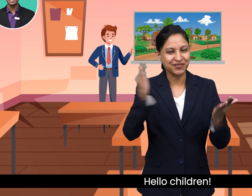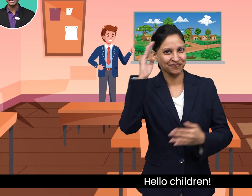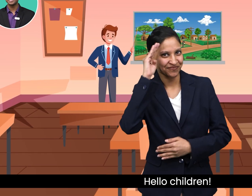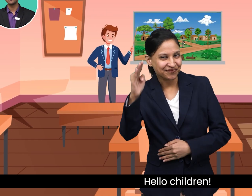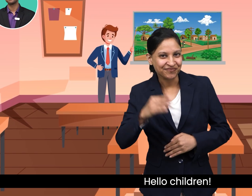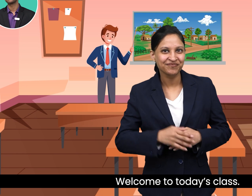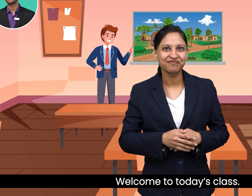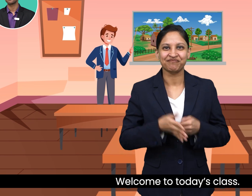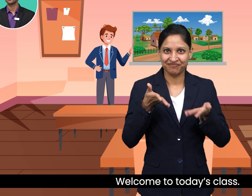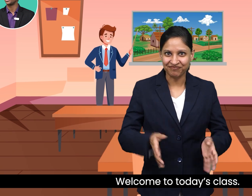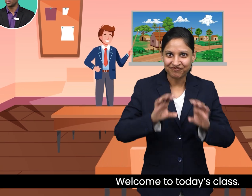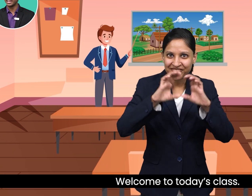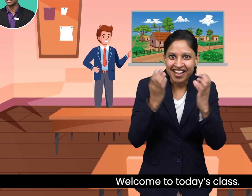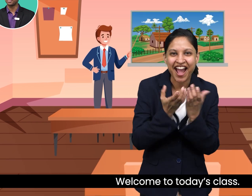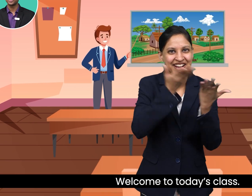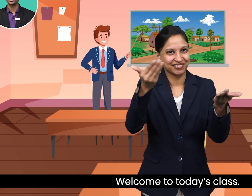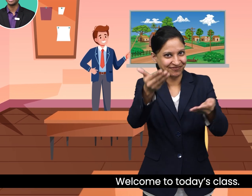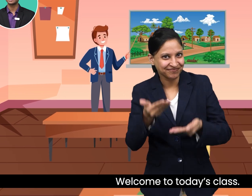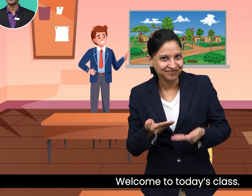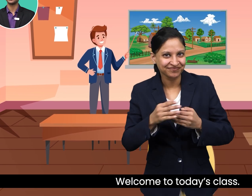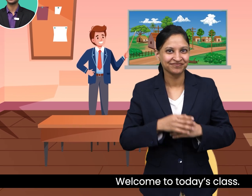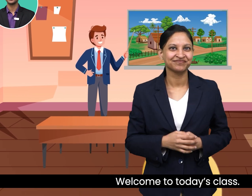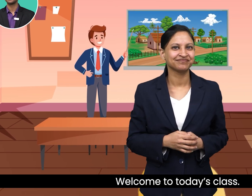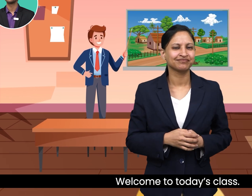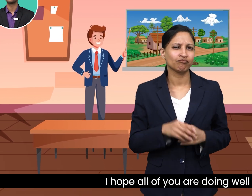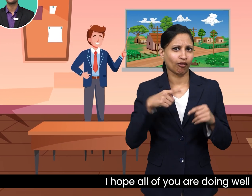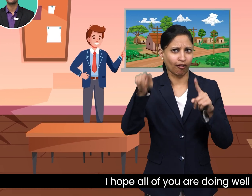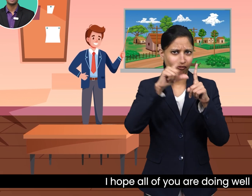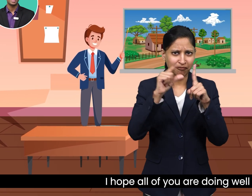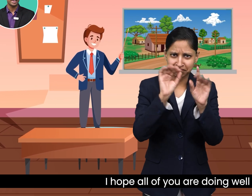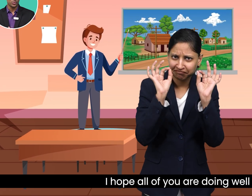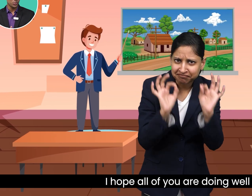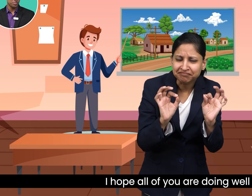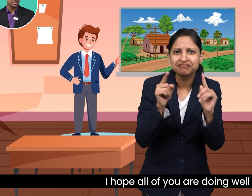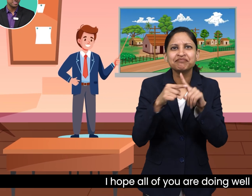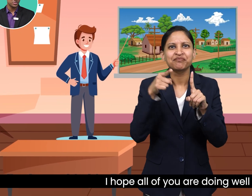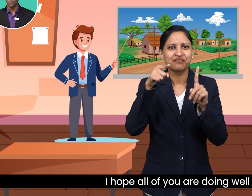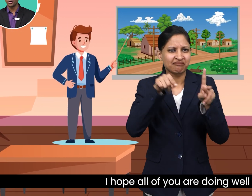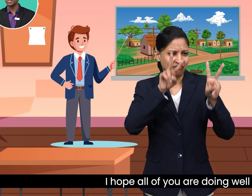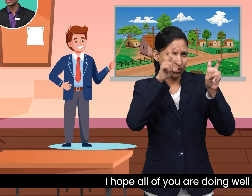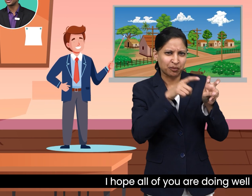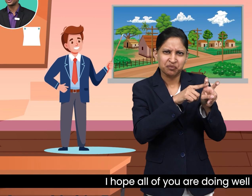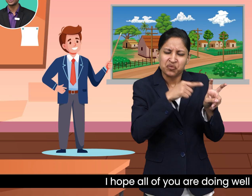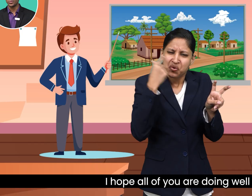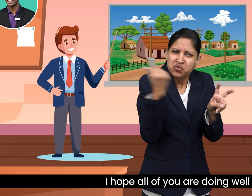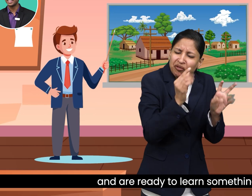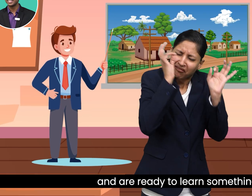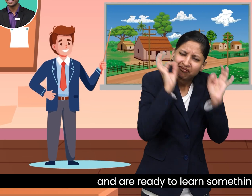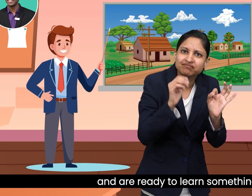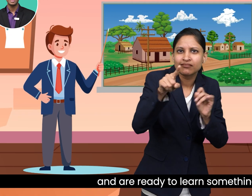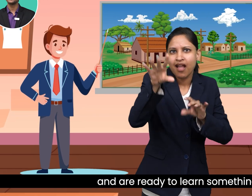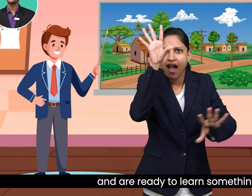Hello children, welcome to today's class. I hope all of you are doing